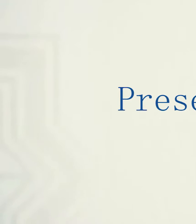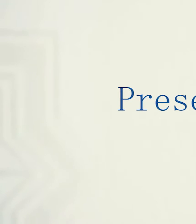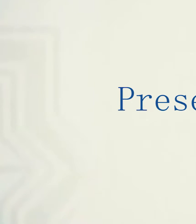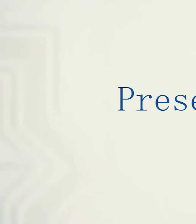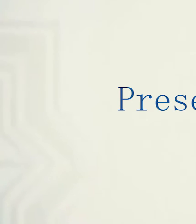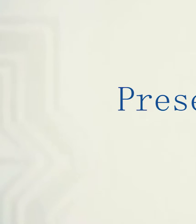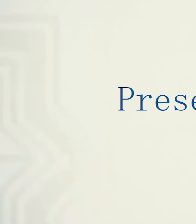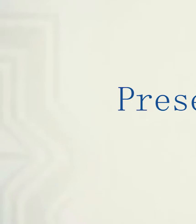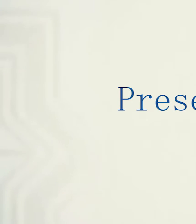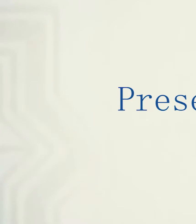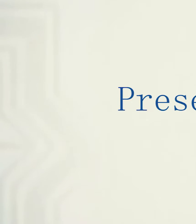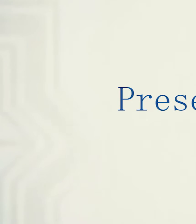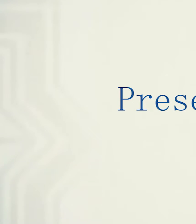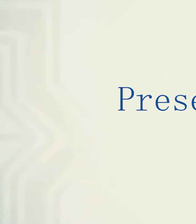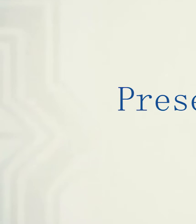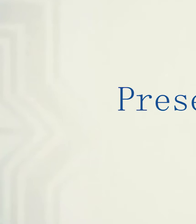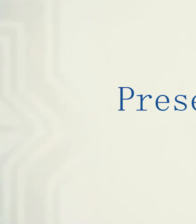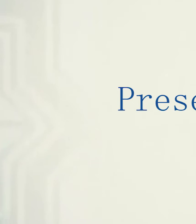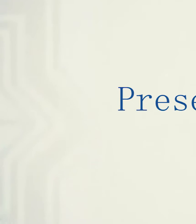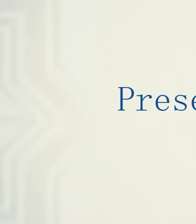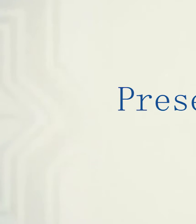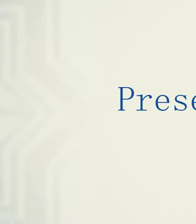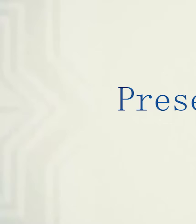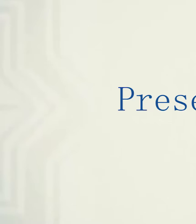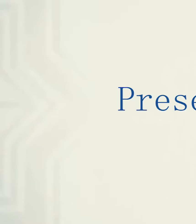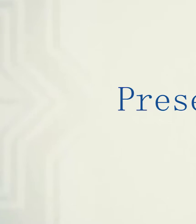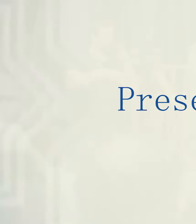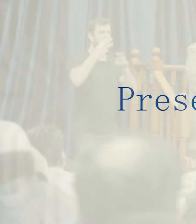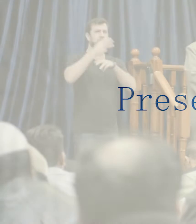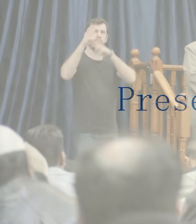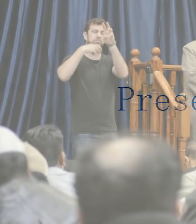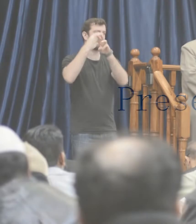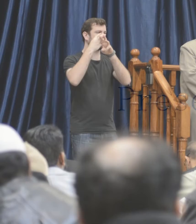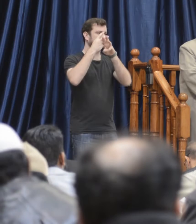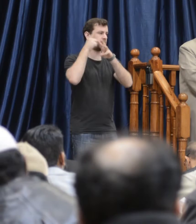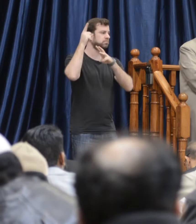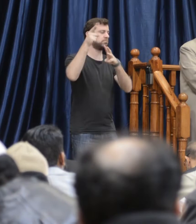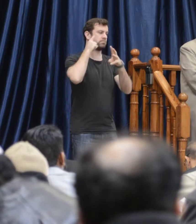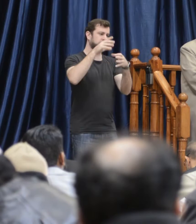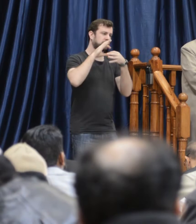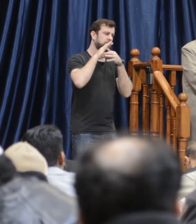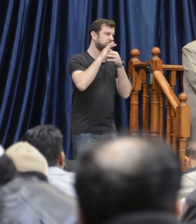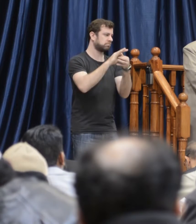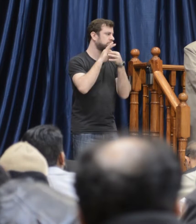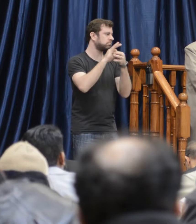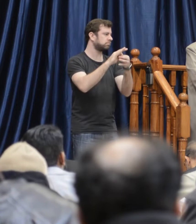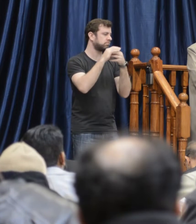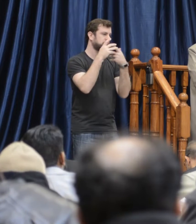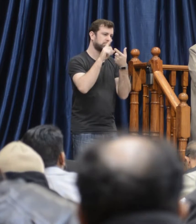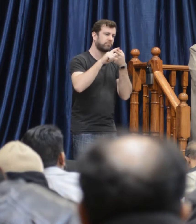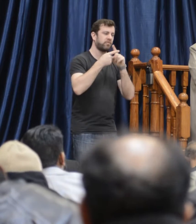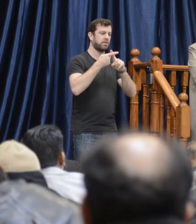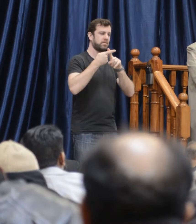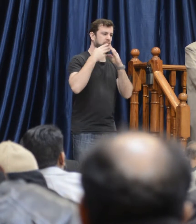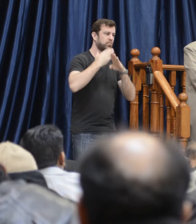to Allah, Lord of the worlds, and surely Allah is the friend and protector of the righteous. And I